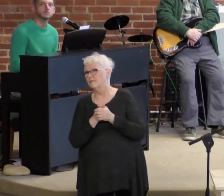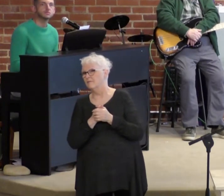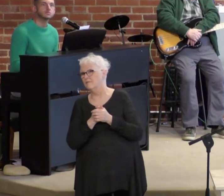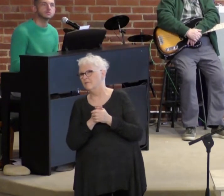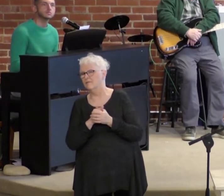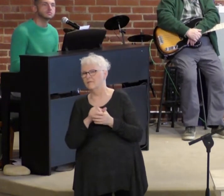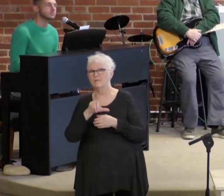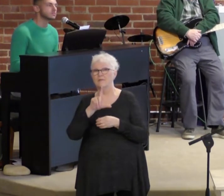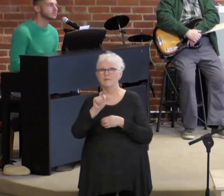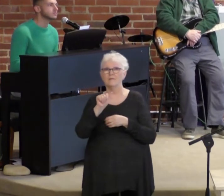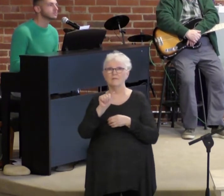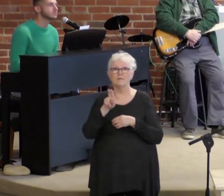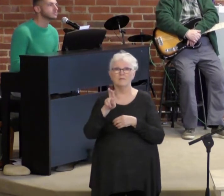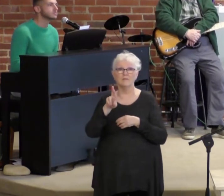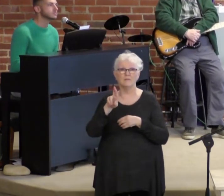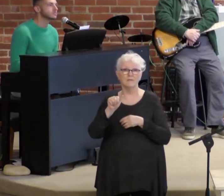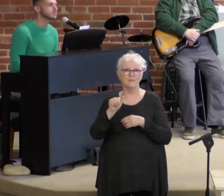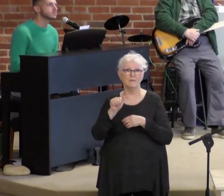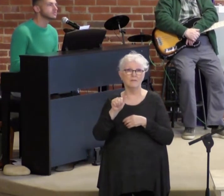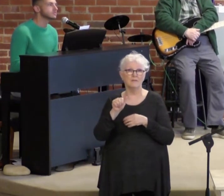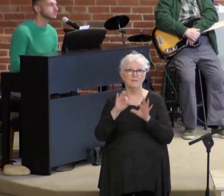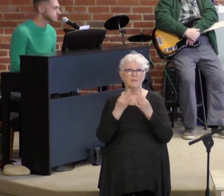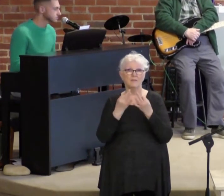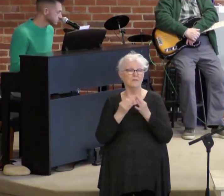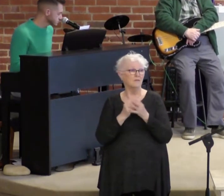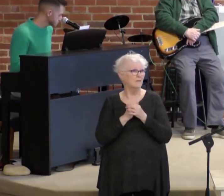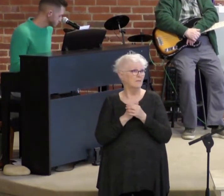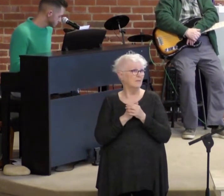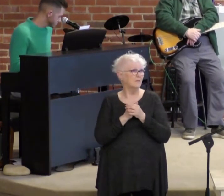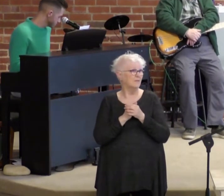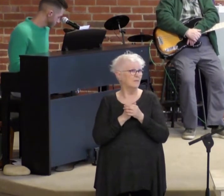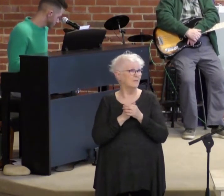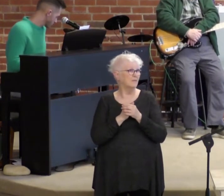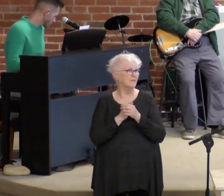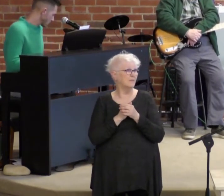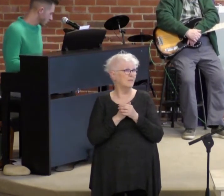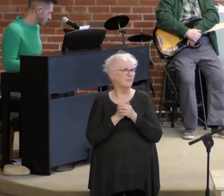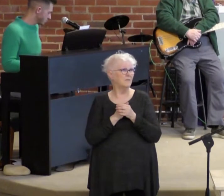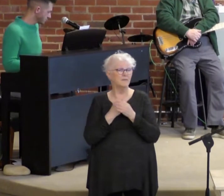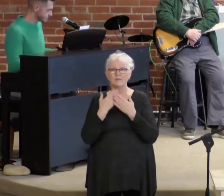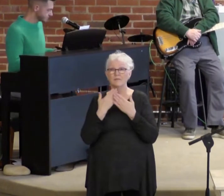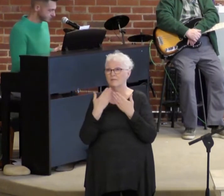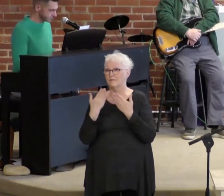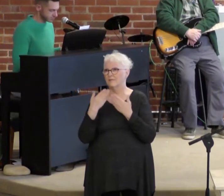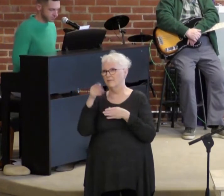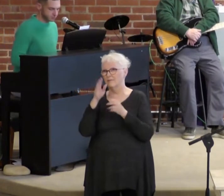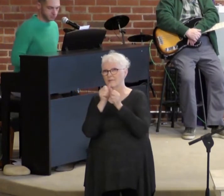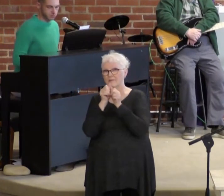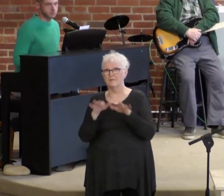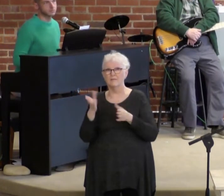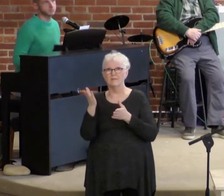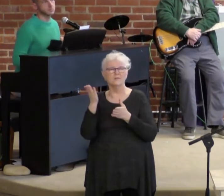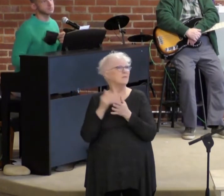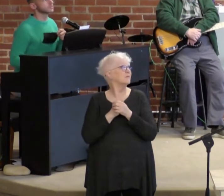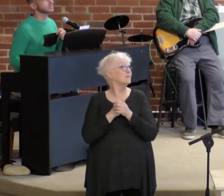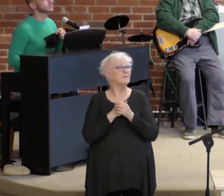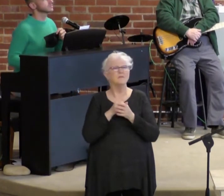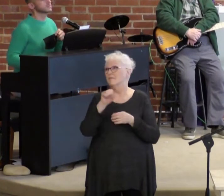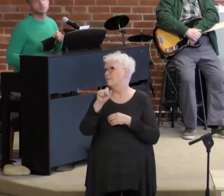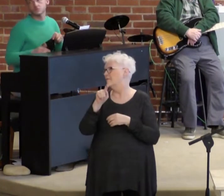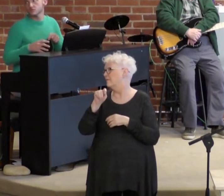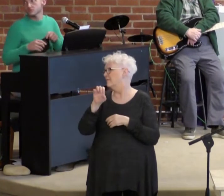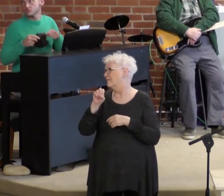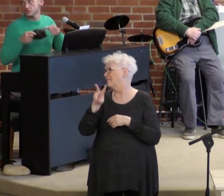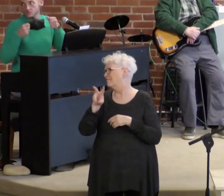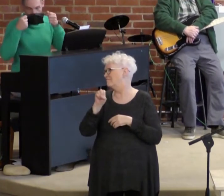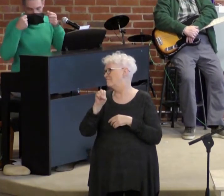Okay. Laura's family, father and stepmother. Thank you, Laura. God bless you. Okay. Well, Steve is sitting